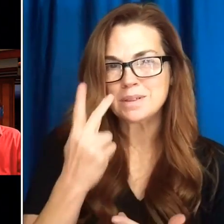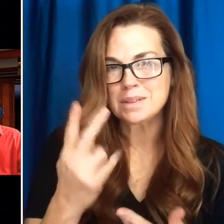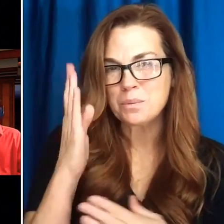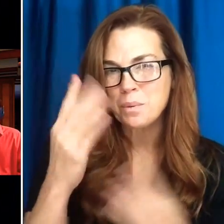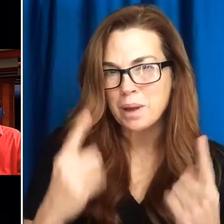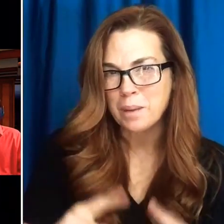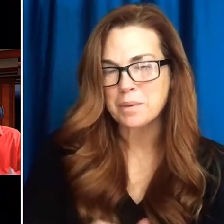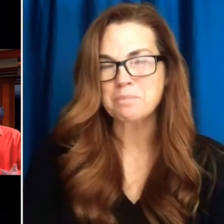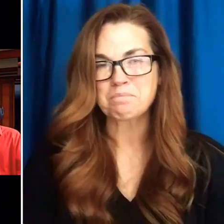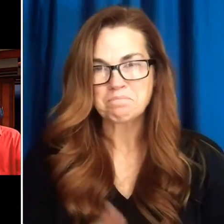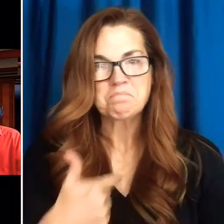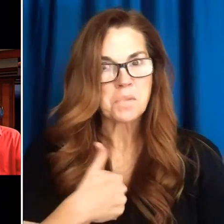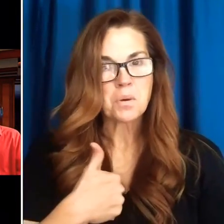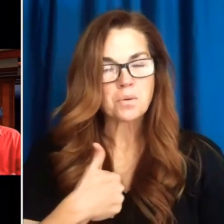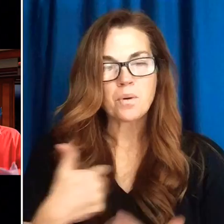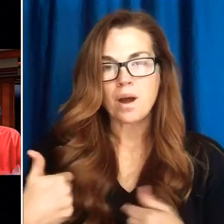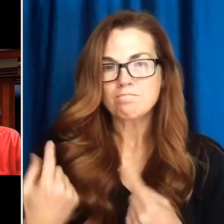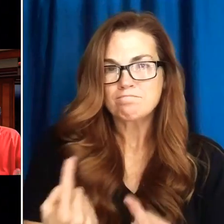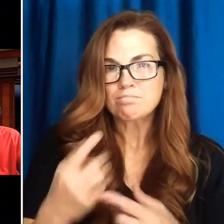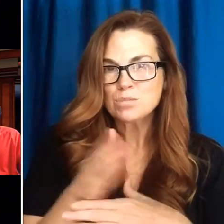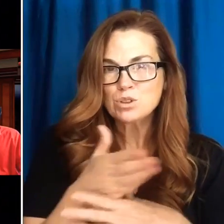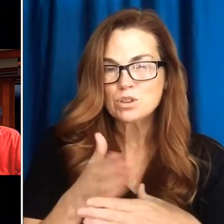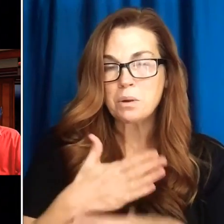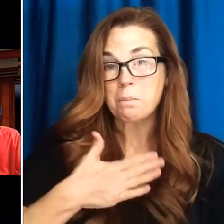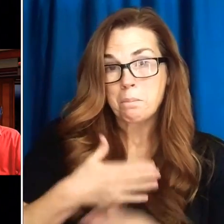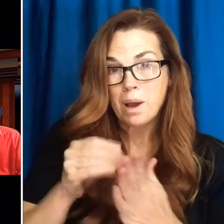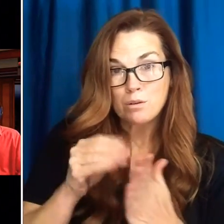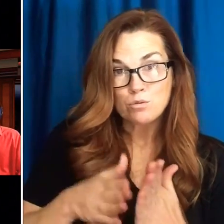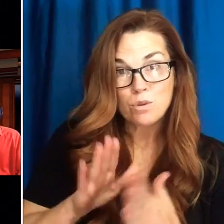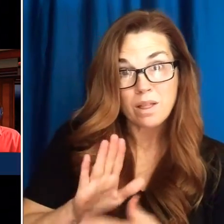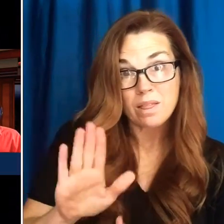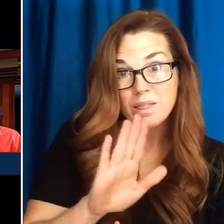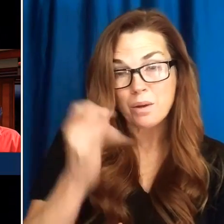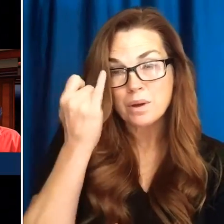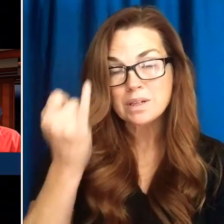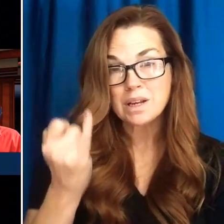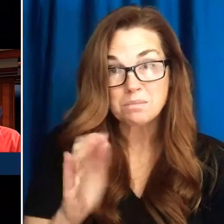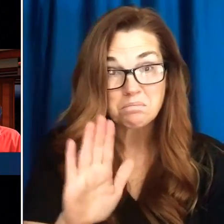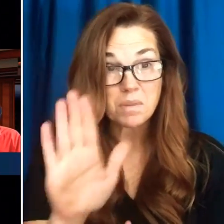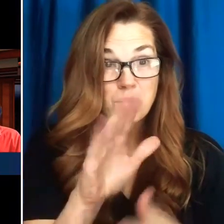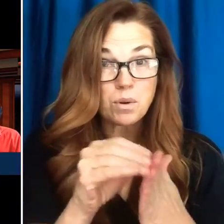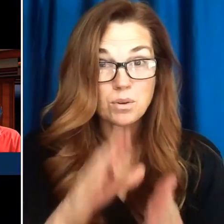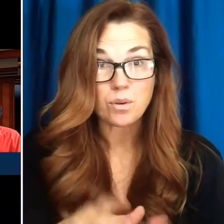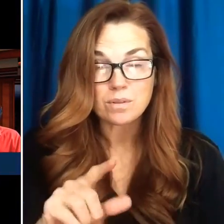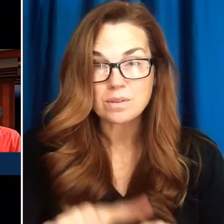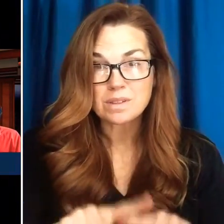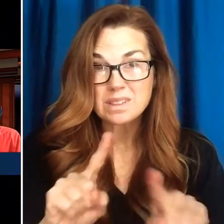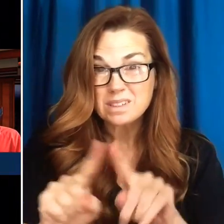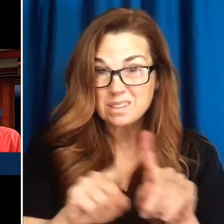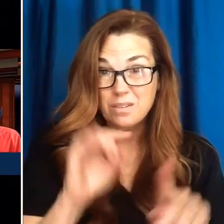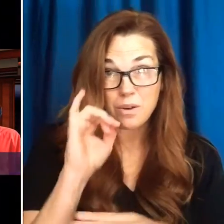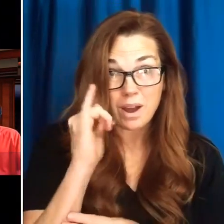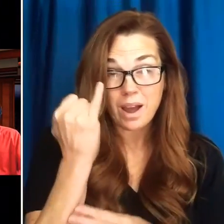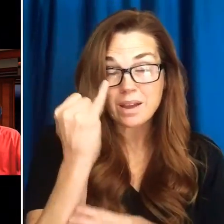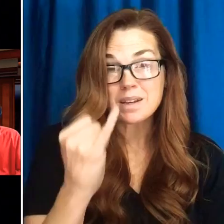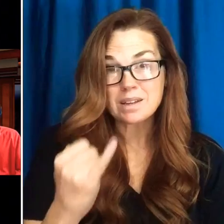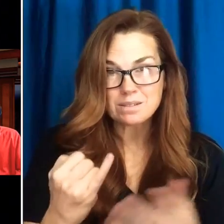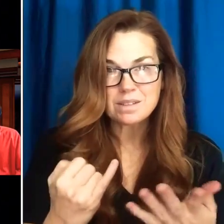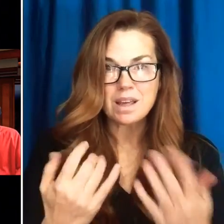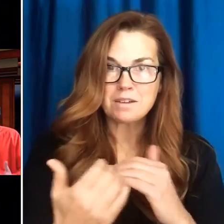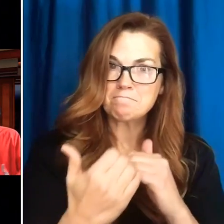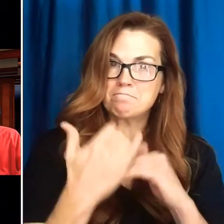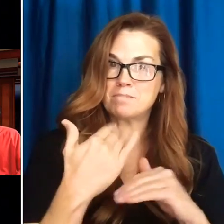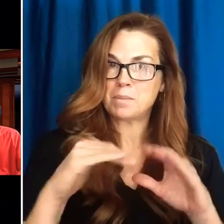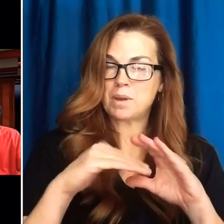your students are using this, or if you have other ideas, please share them in the comment section below or tweet at me @DanSpada. And if you found this video to be